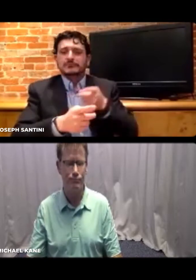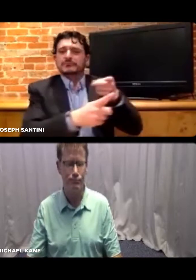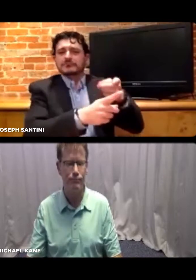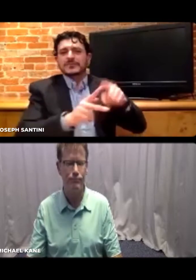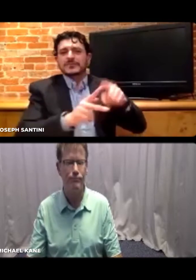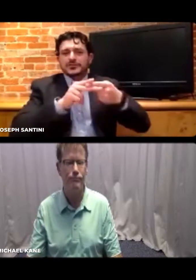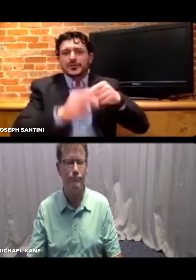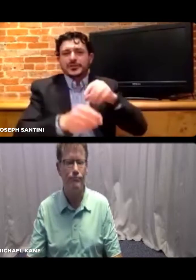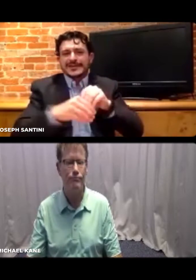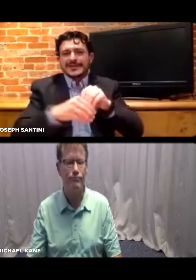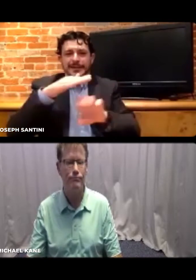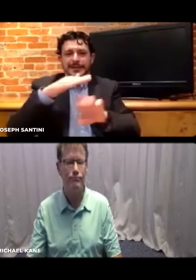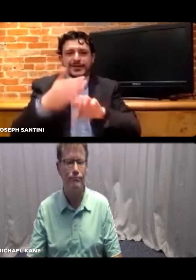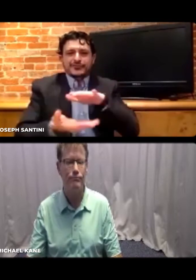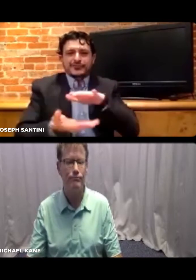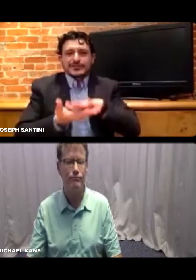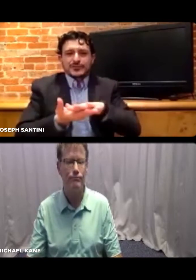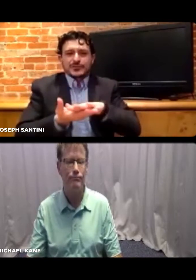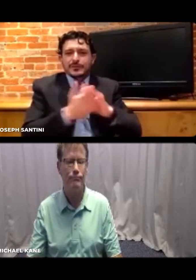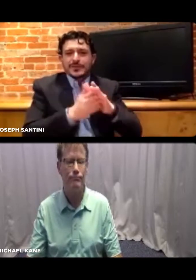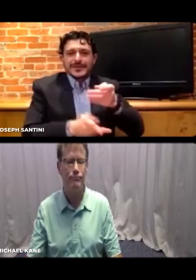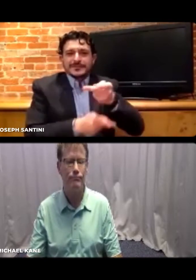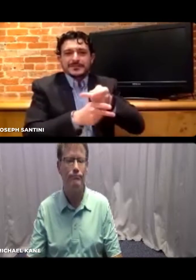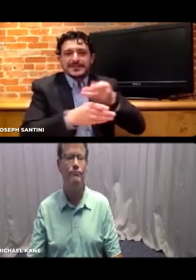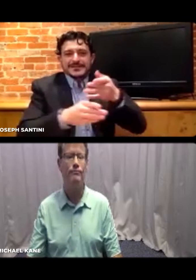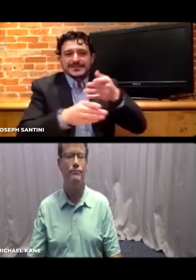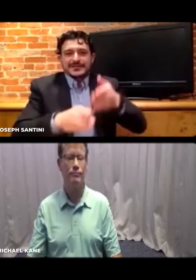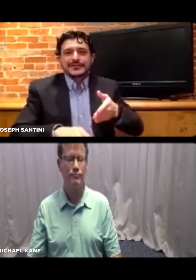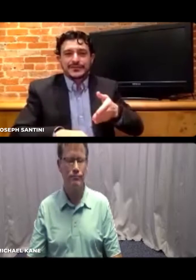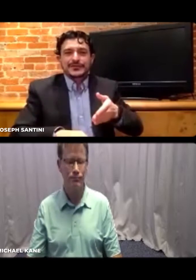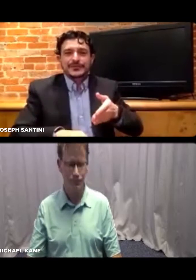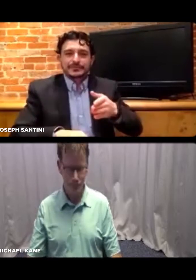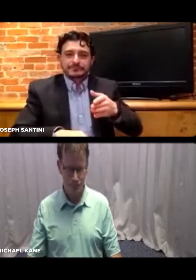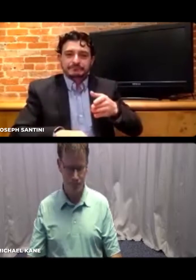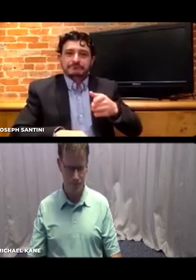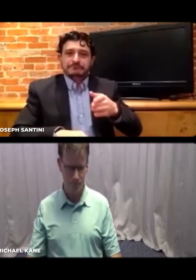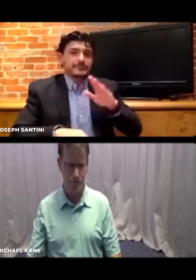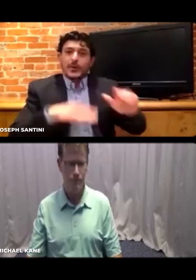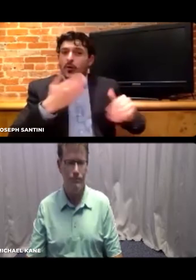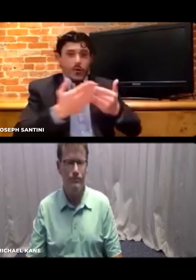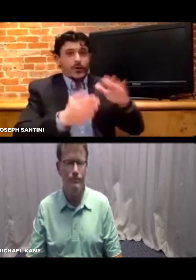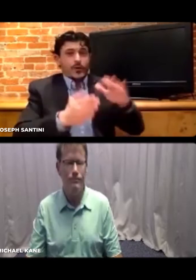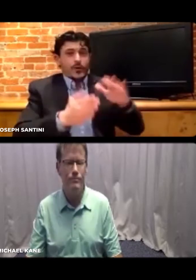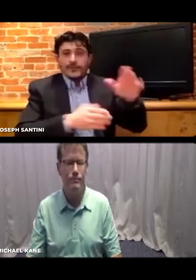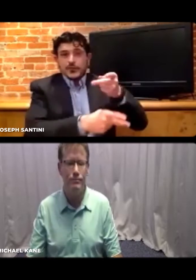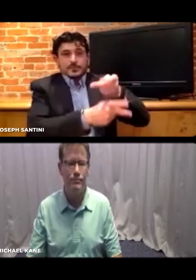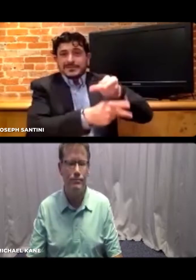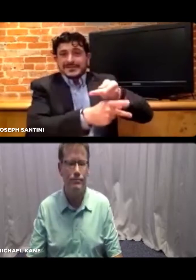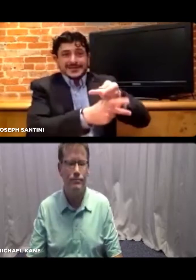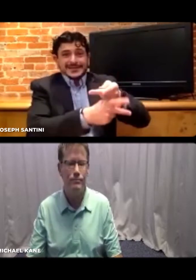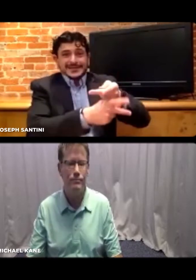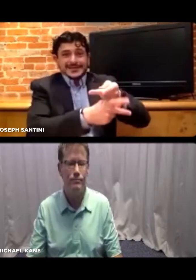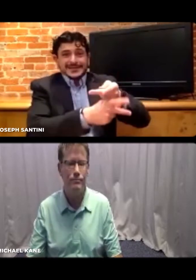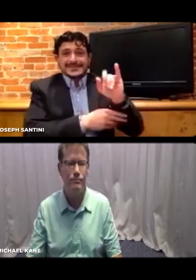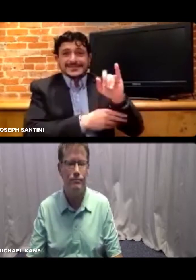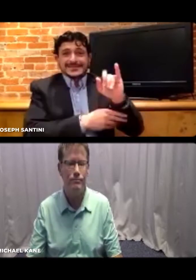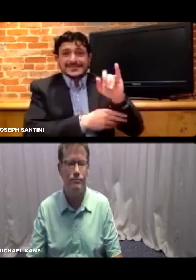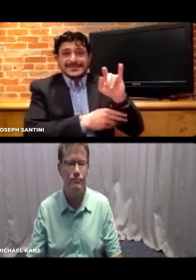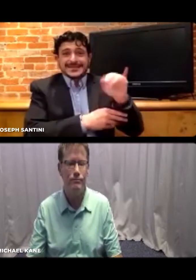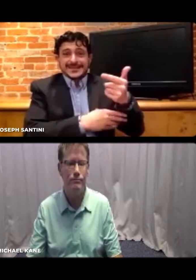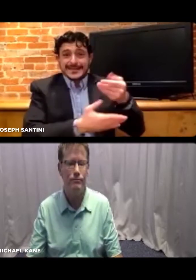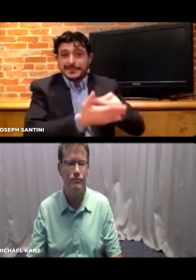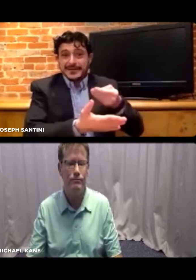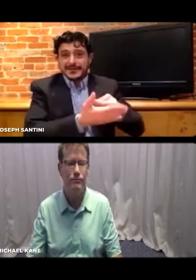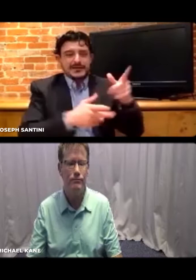I am familiar with the person who started in elementary school, and that person kept saving